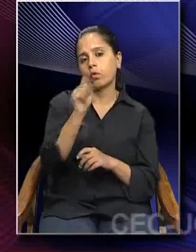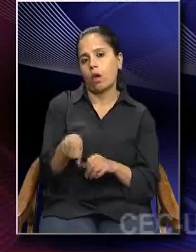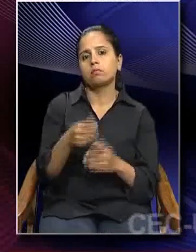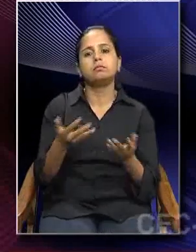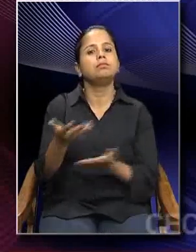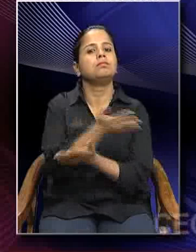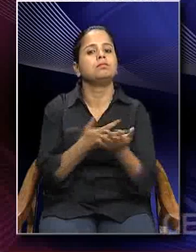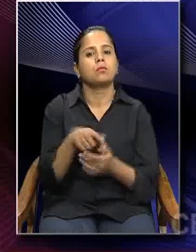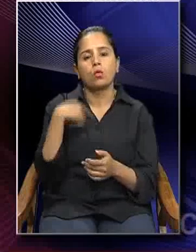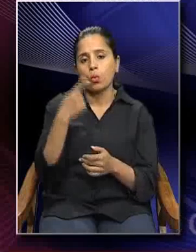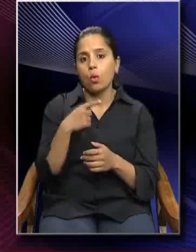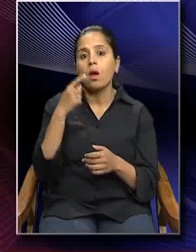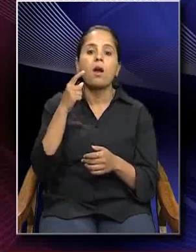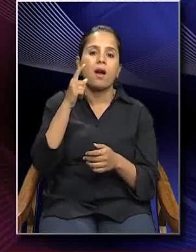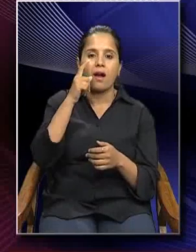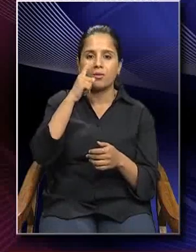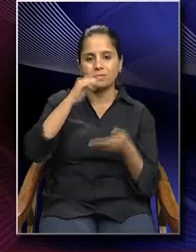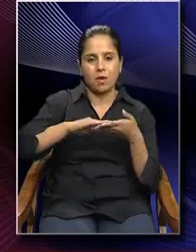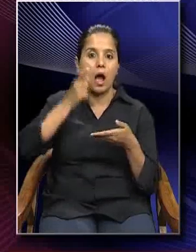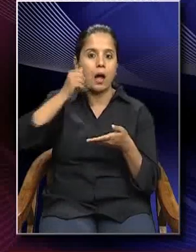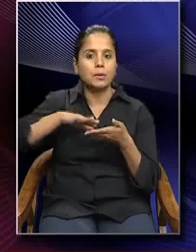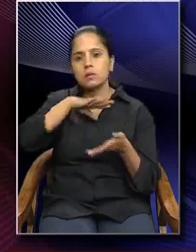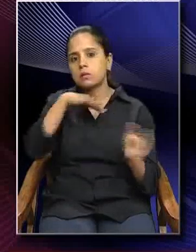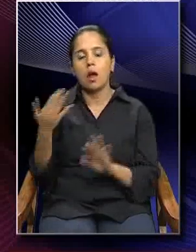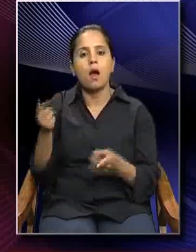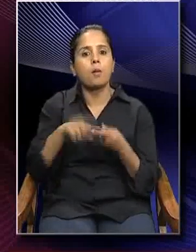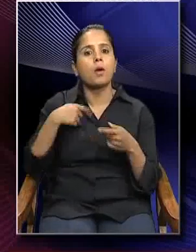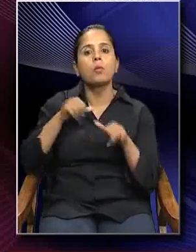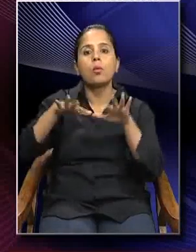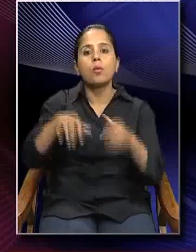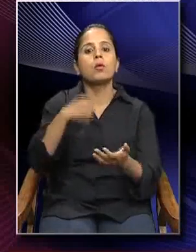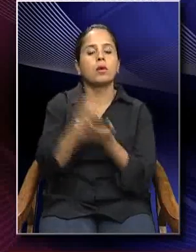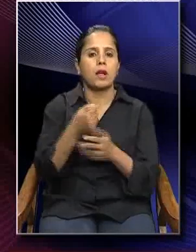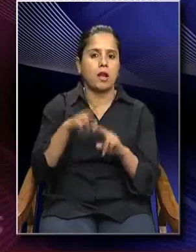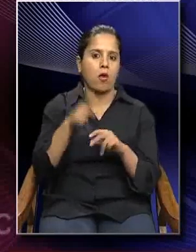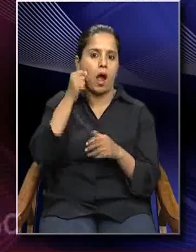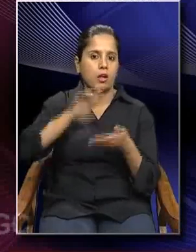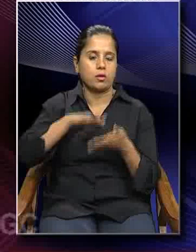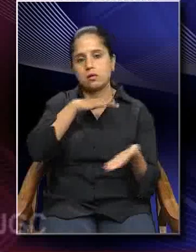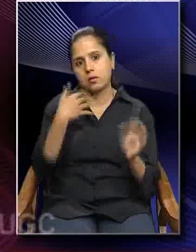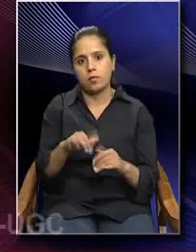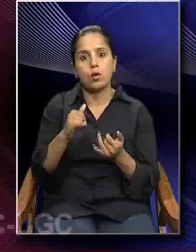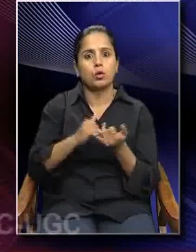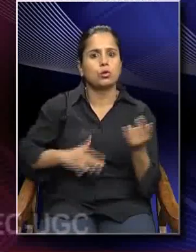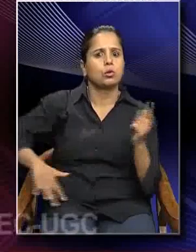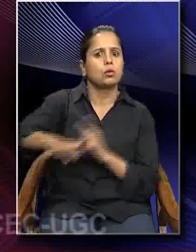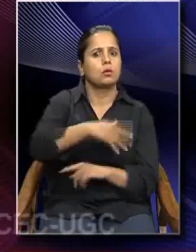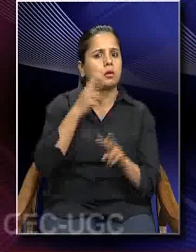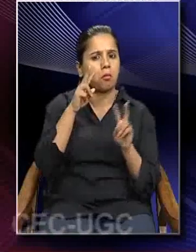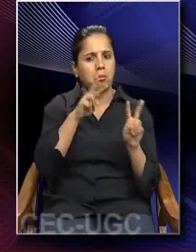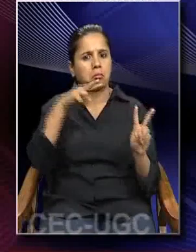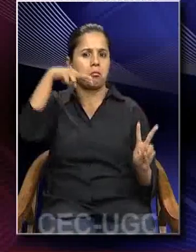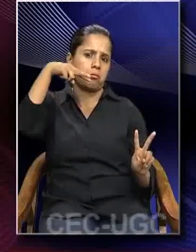discuss widows' property rights. Once the woman lost her husband, society began to look